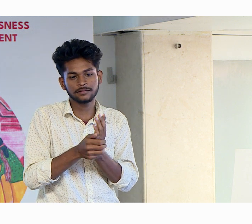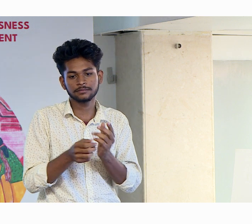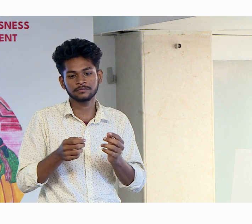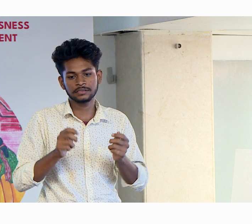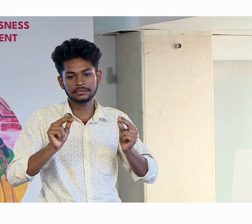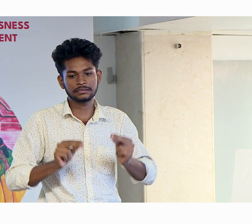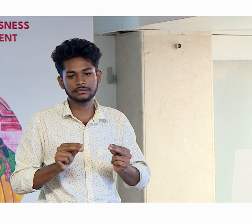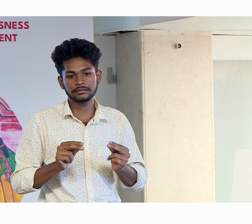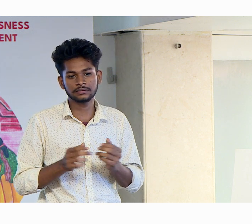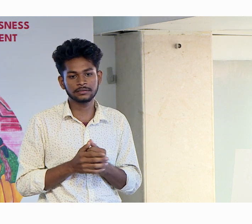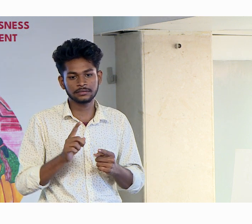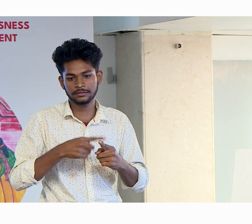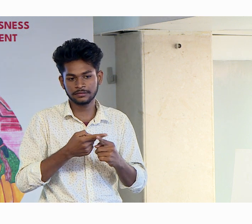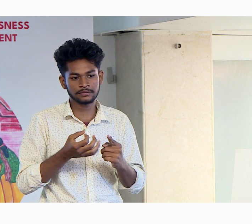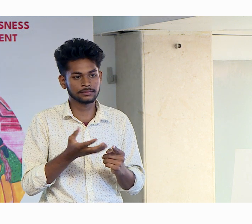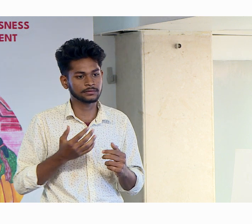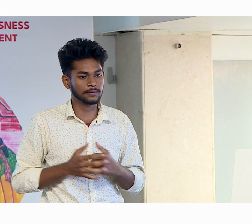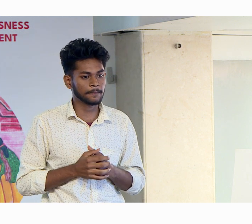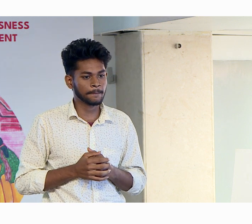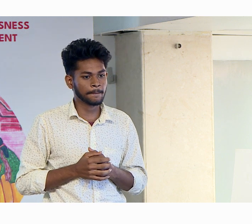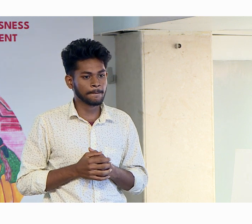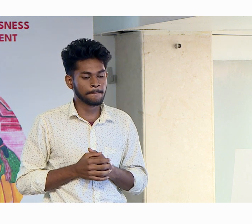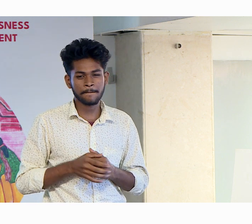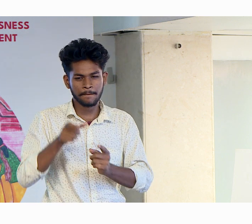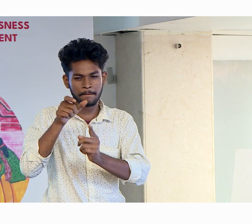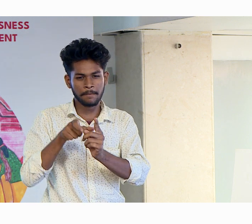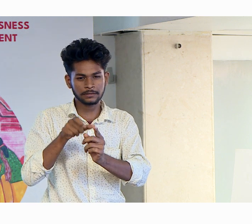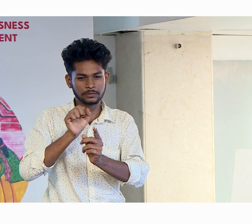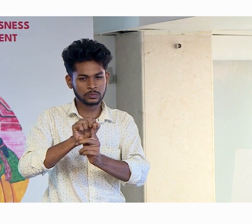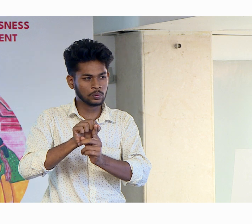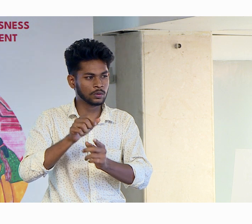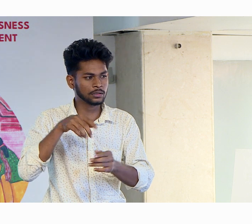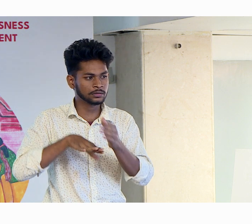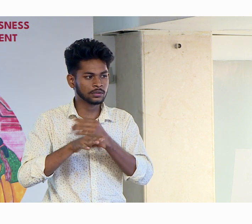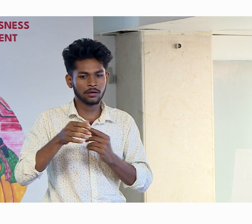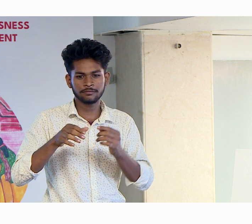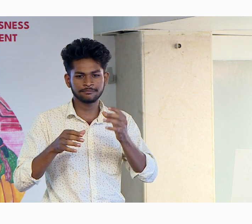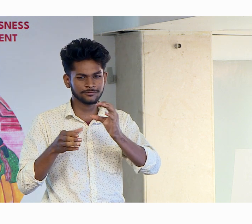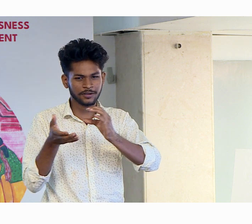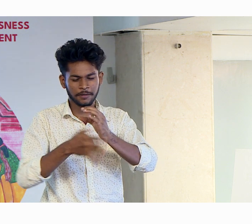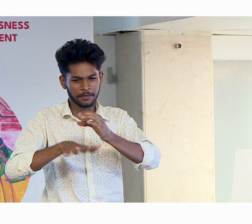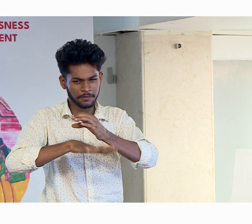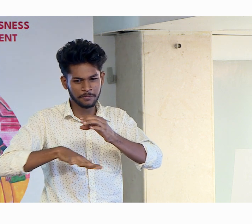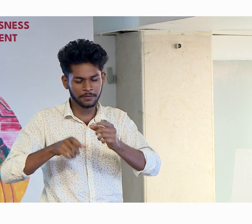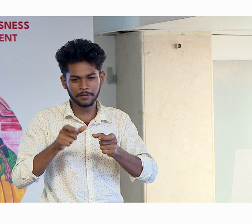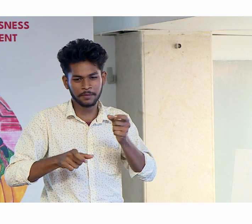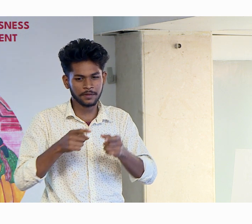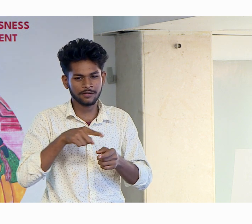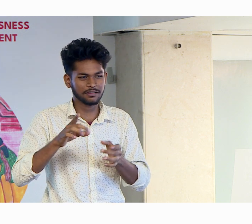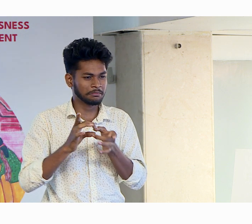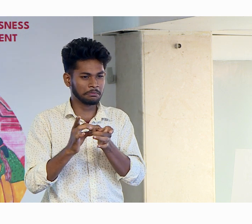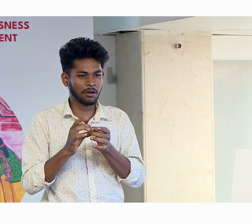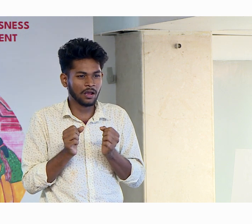or actually quite large. It could be about an individual and their care, or it could be about a whole way that an organisation or